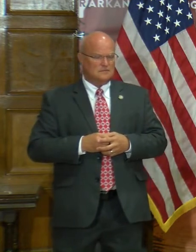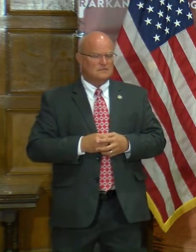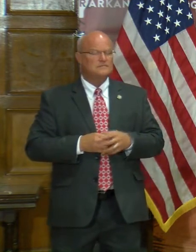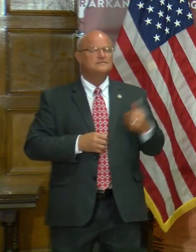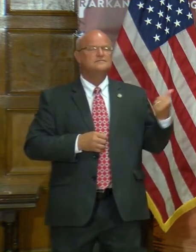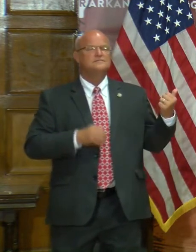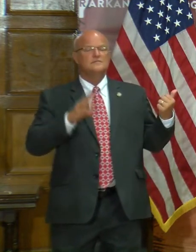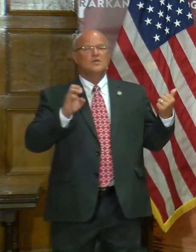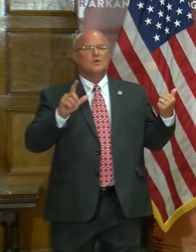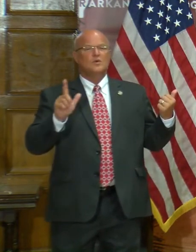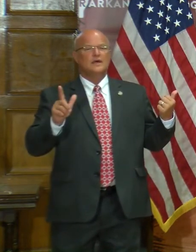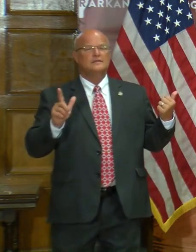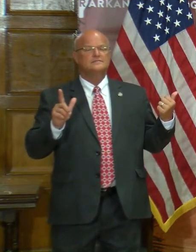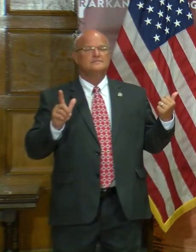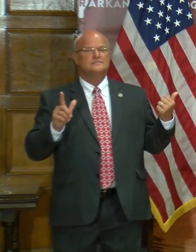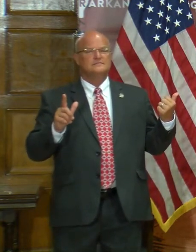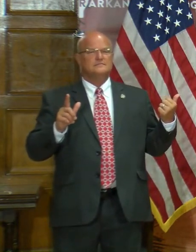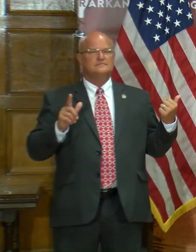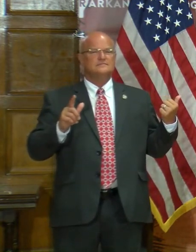Well,